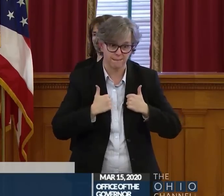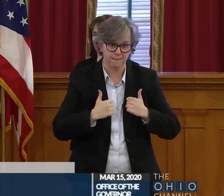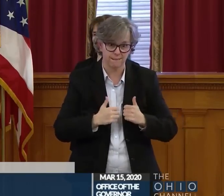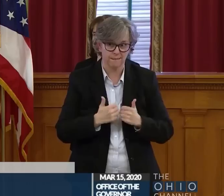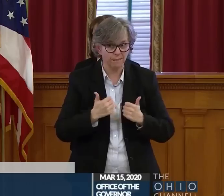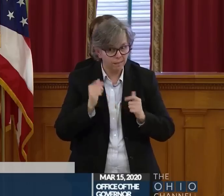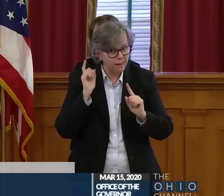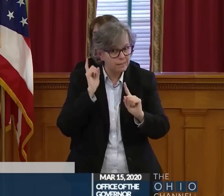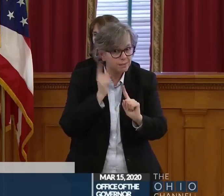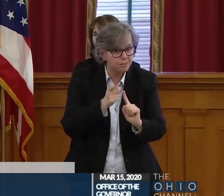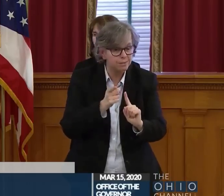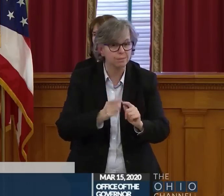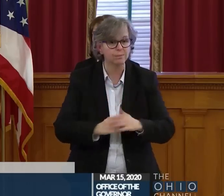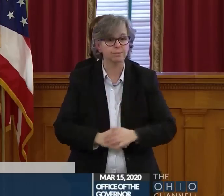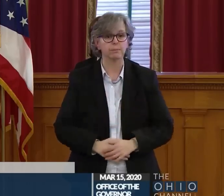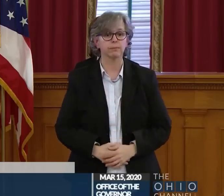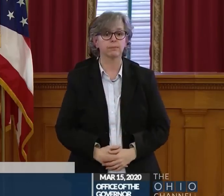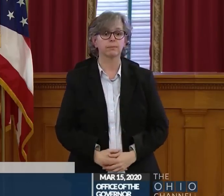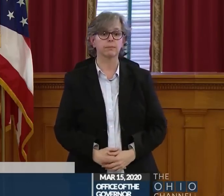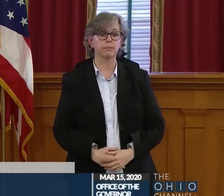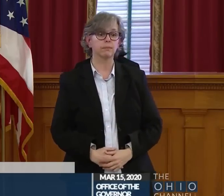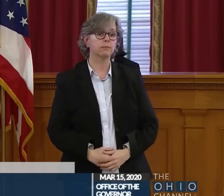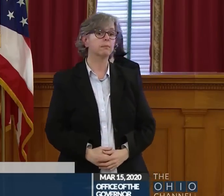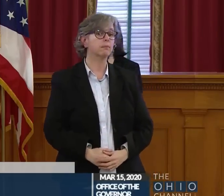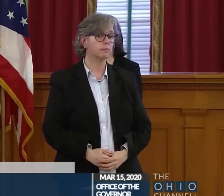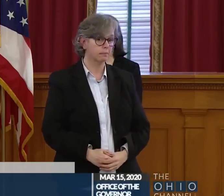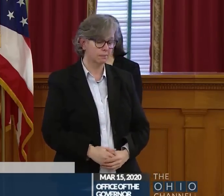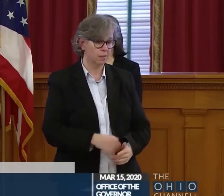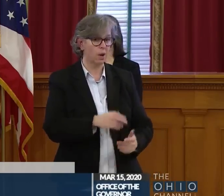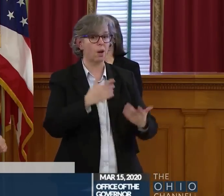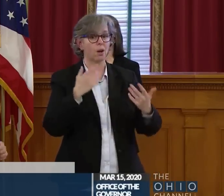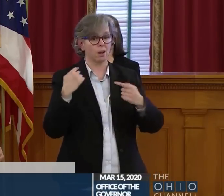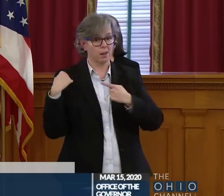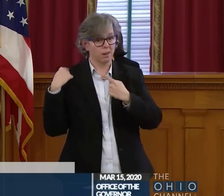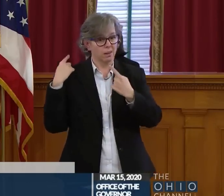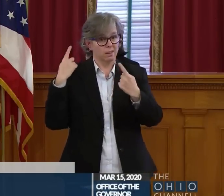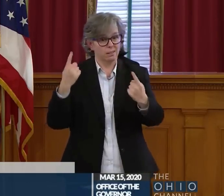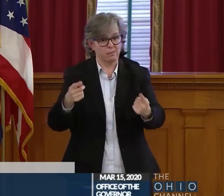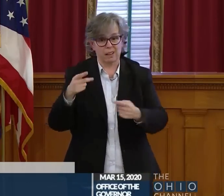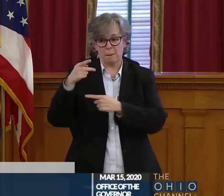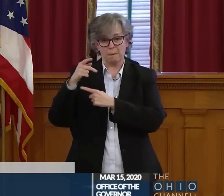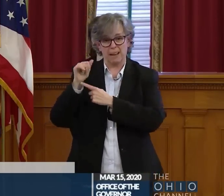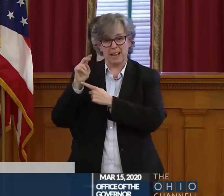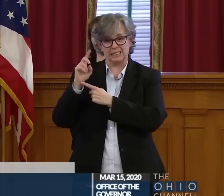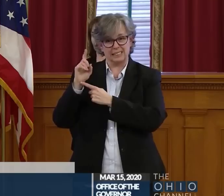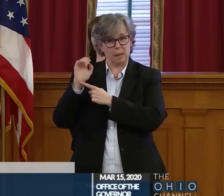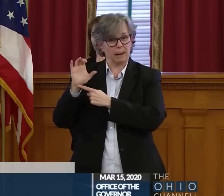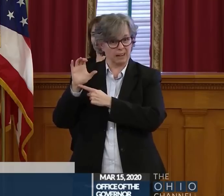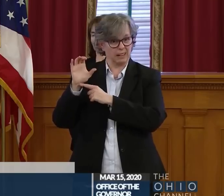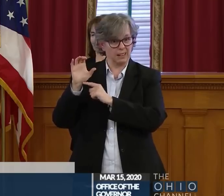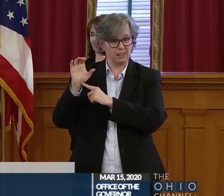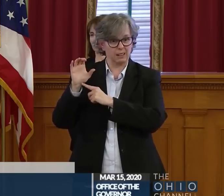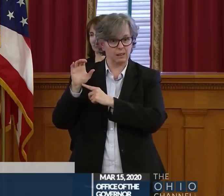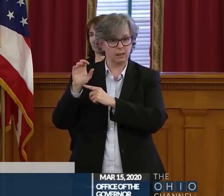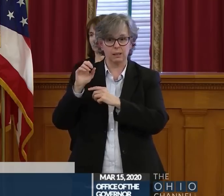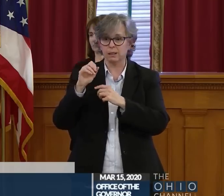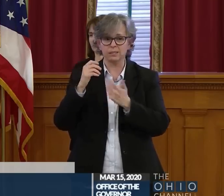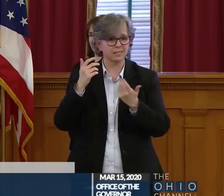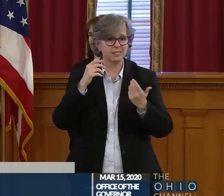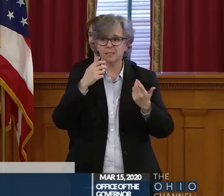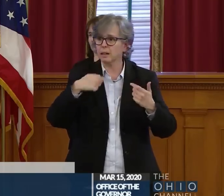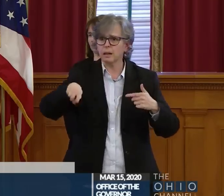lot of this whole progression of pandemics, while it is foreign to most of us, the people who